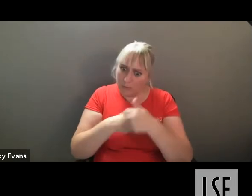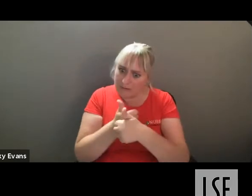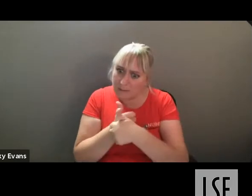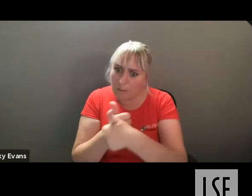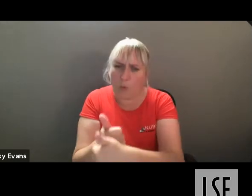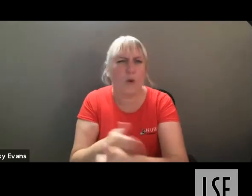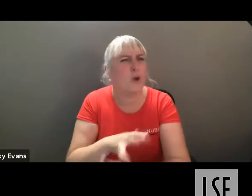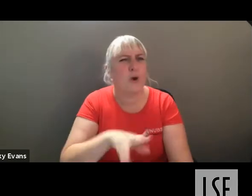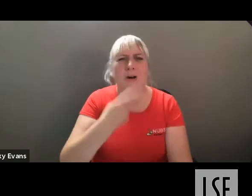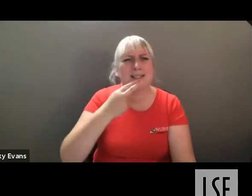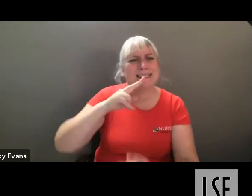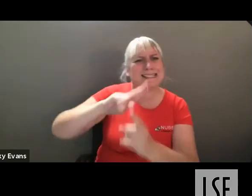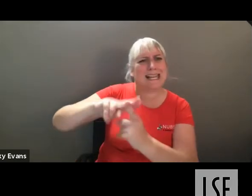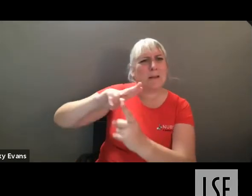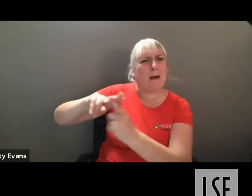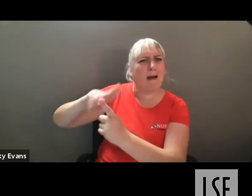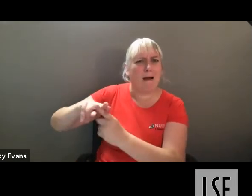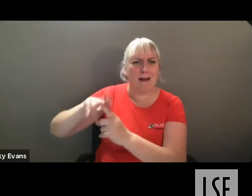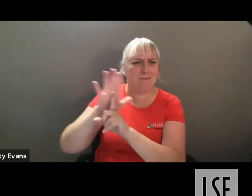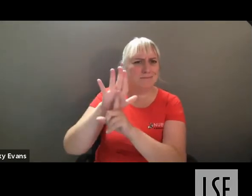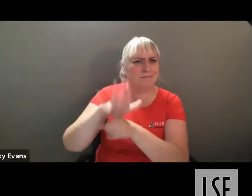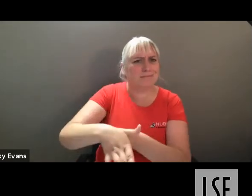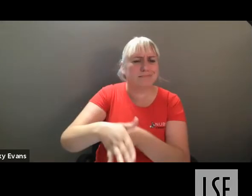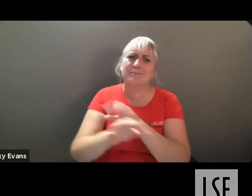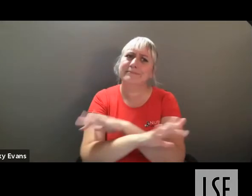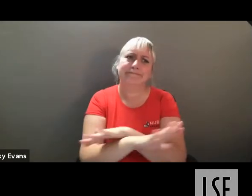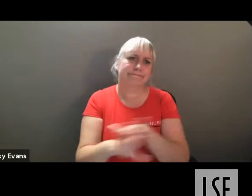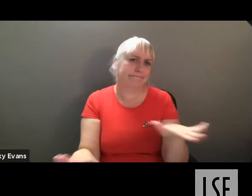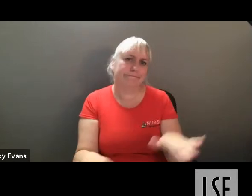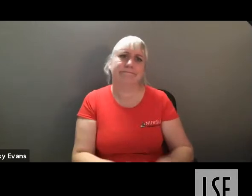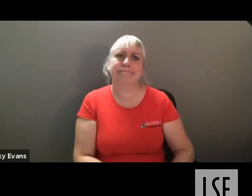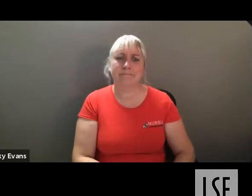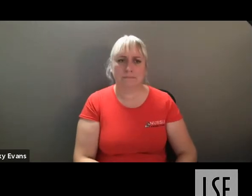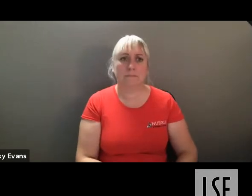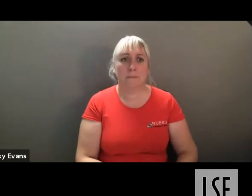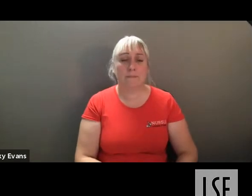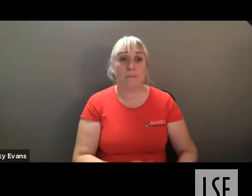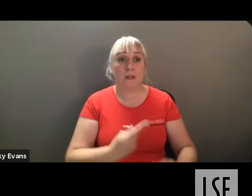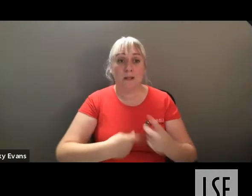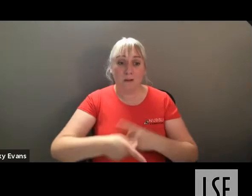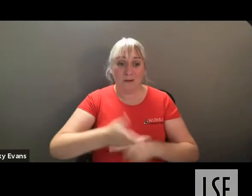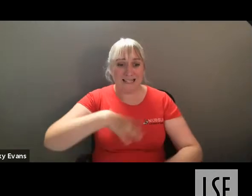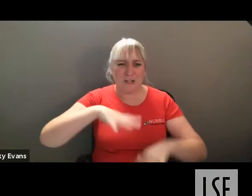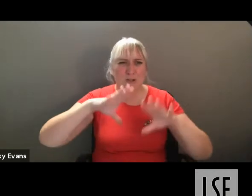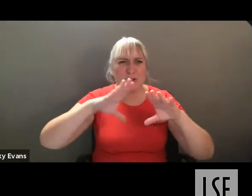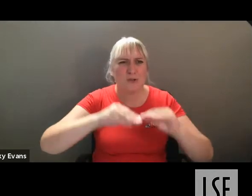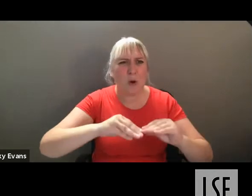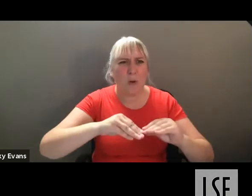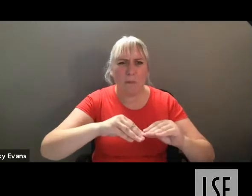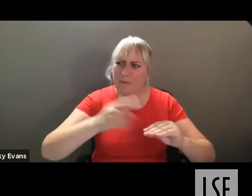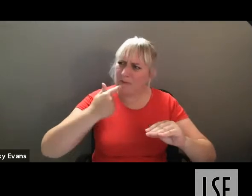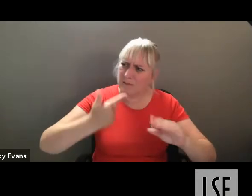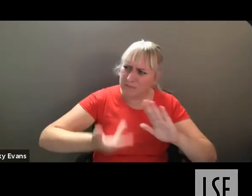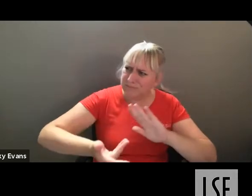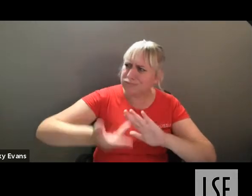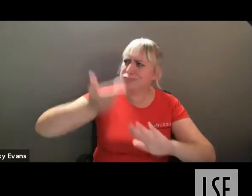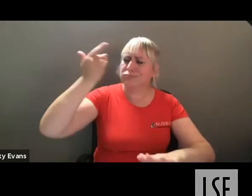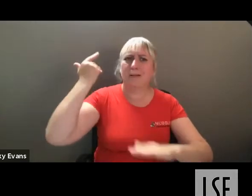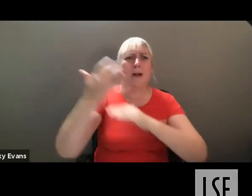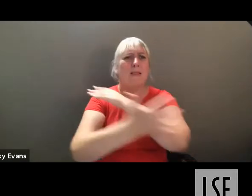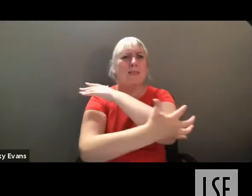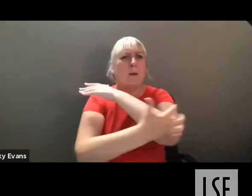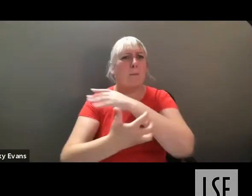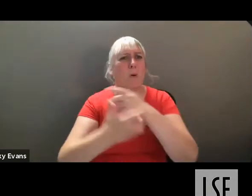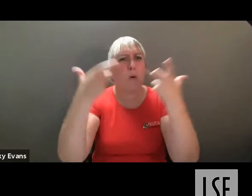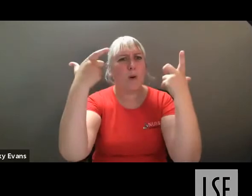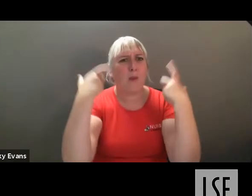and labeling. And we need to get rid of that poor law notions, that are rooted